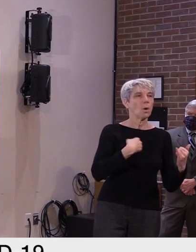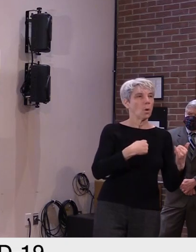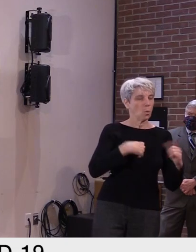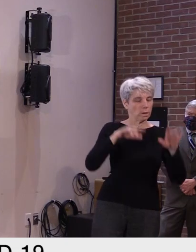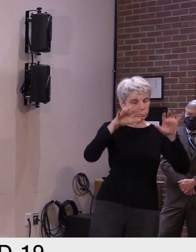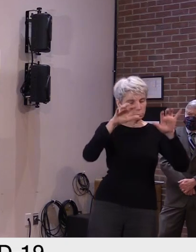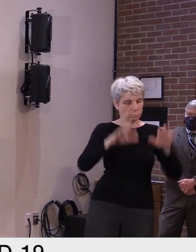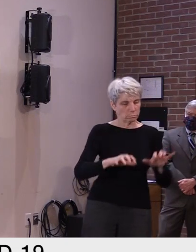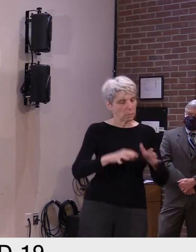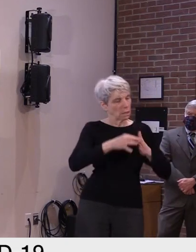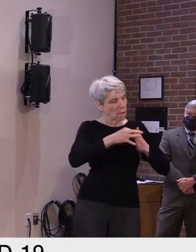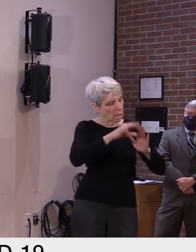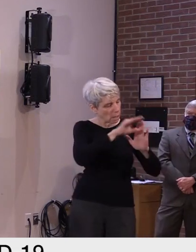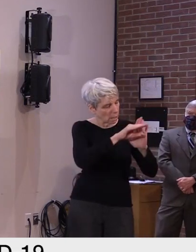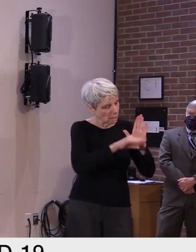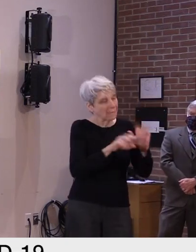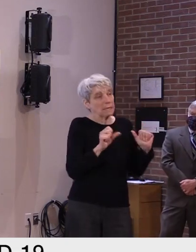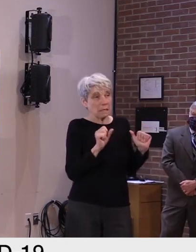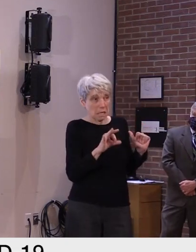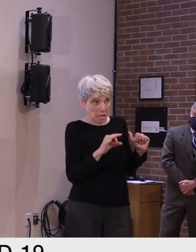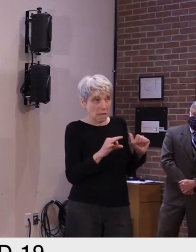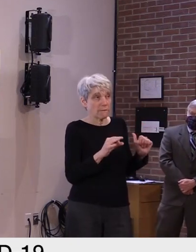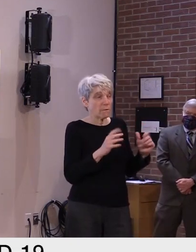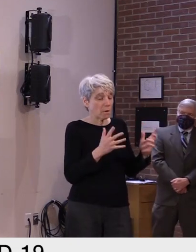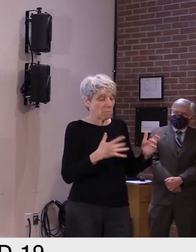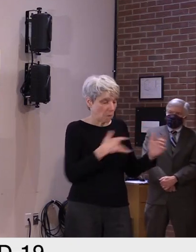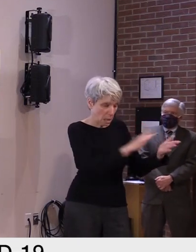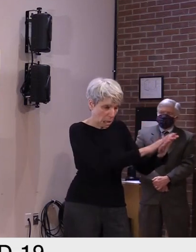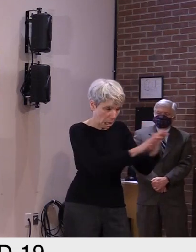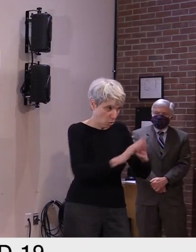they would wish to open as early as today.